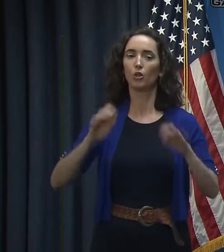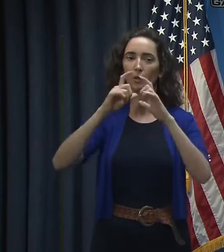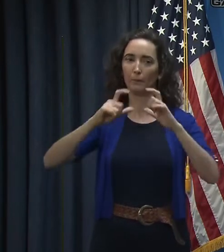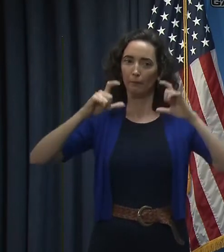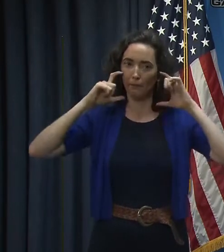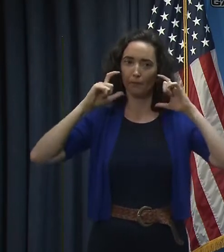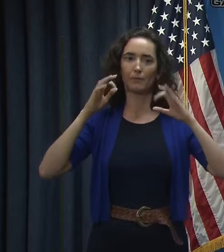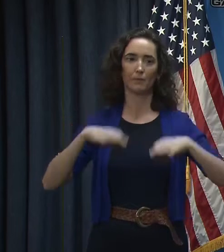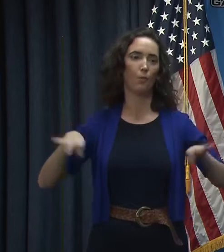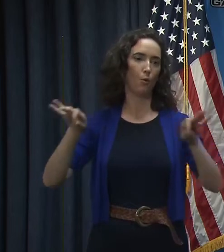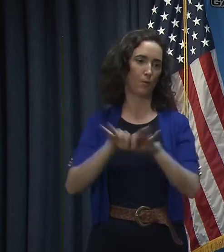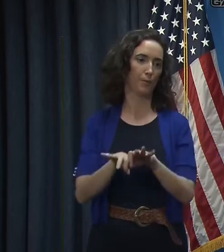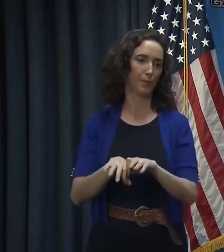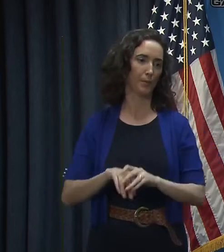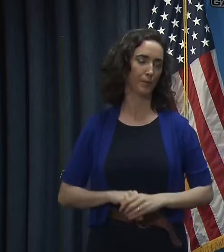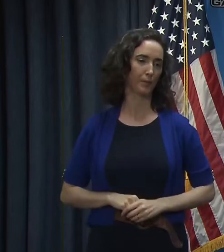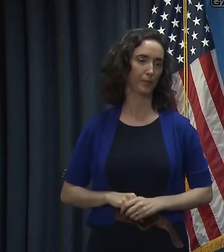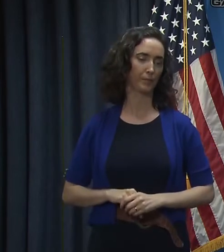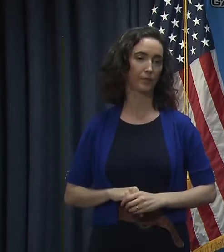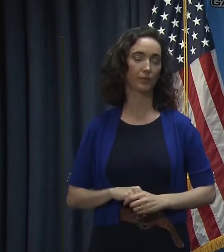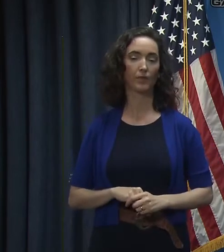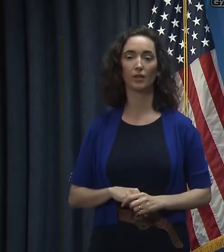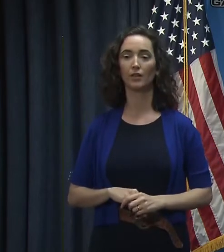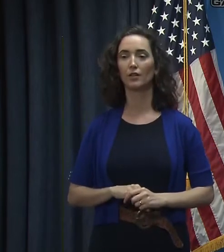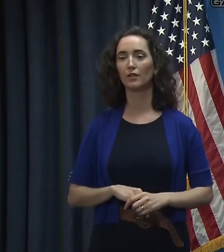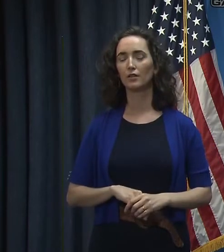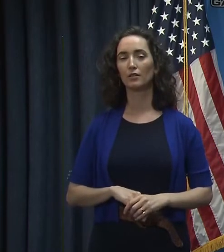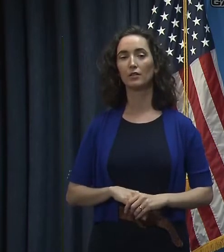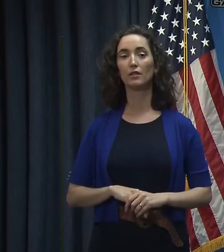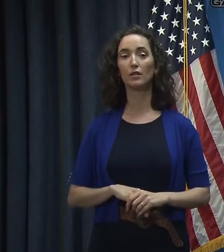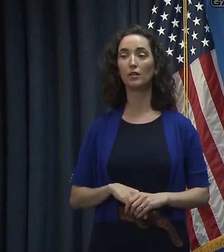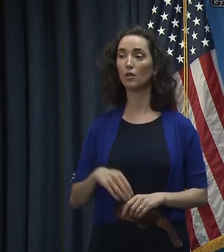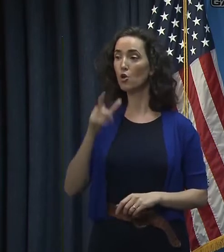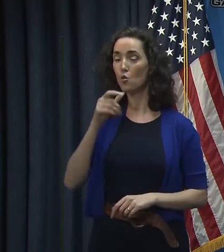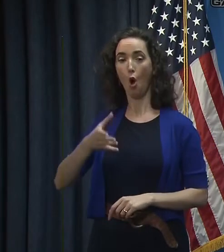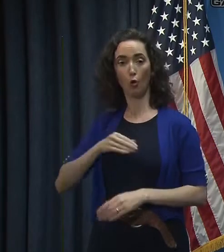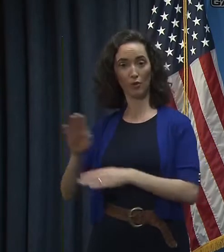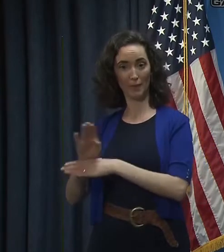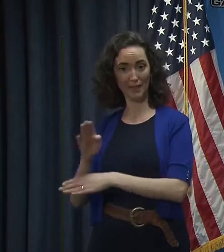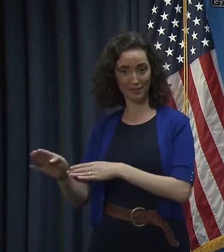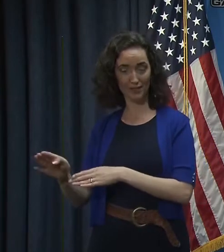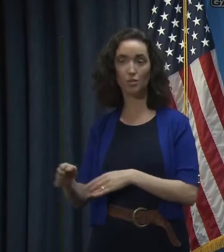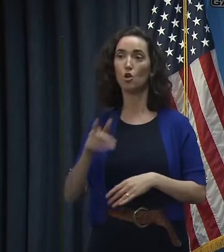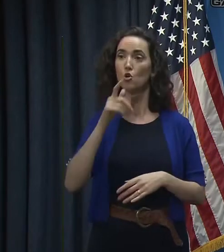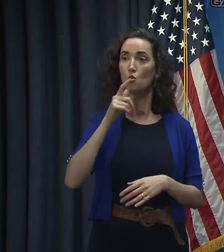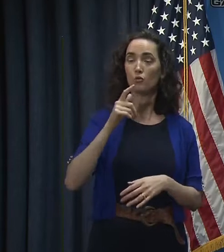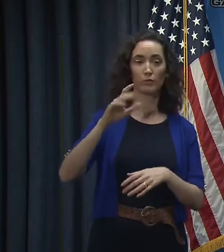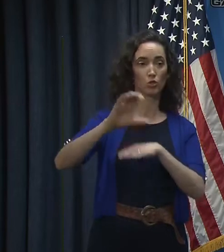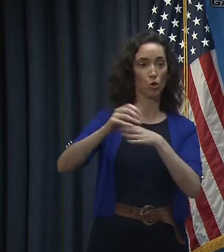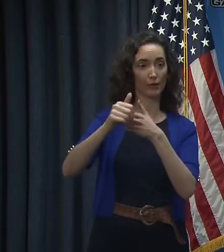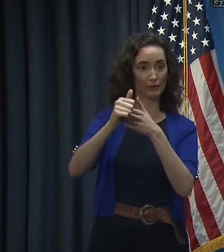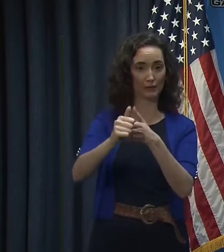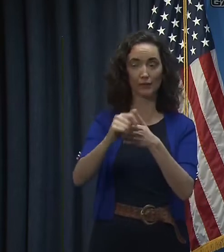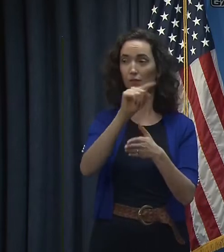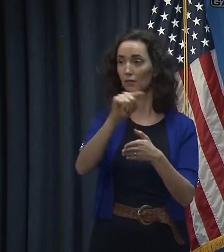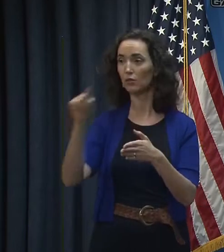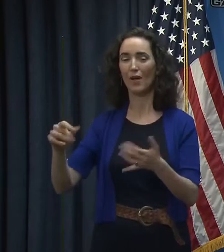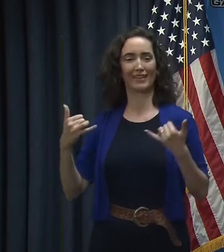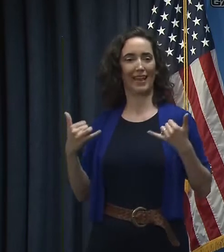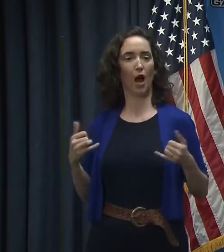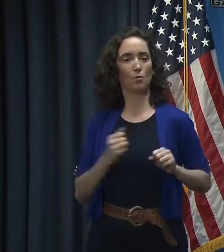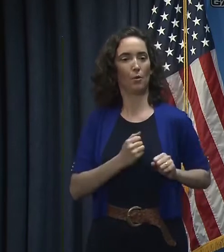usage. Businesses and faith leaders should use this time between now and when we actually do get into phase 1